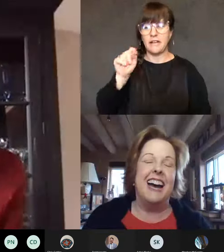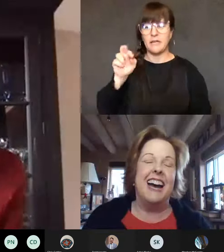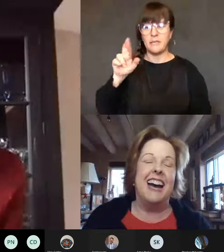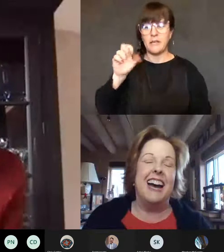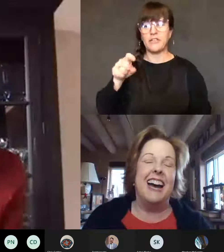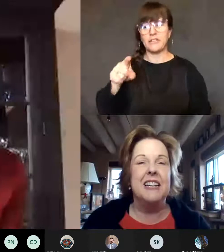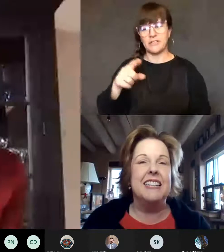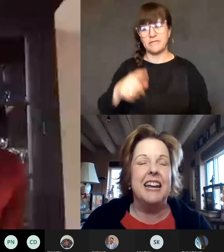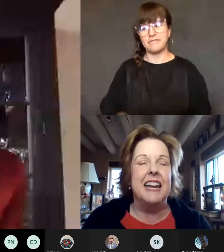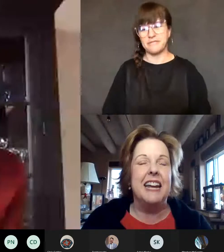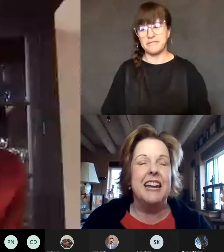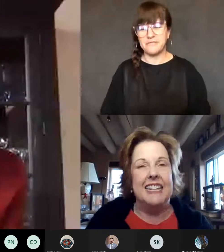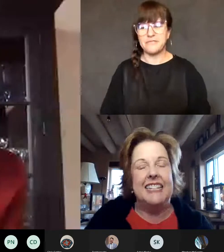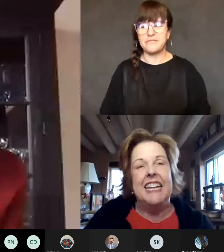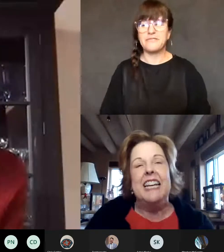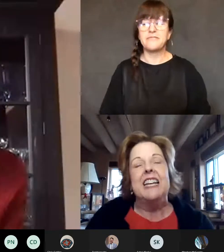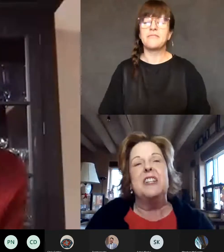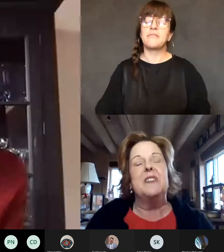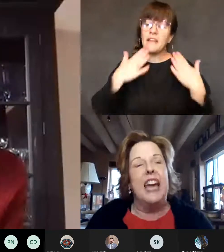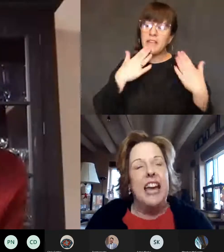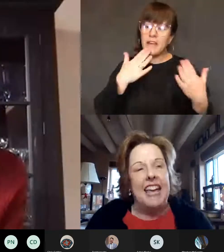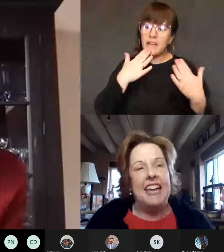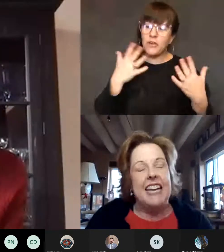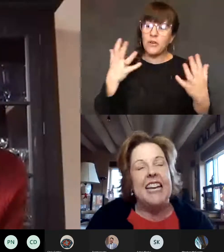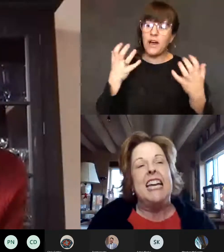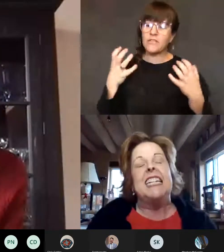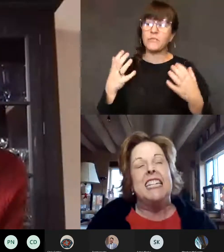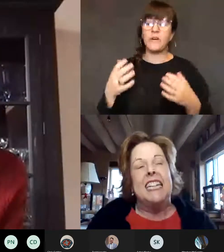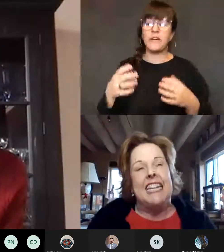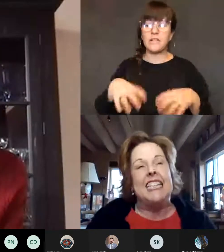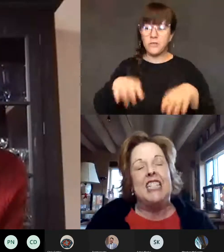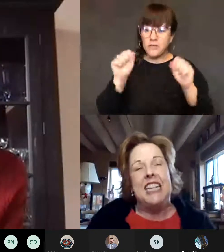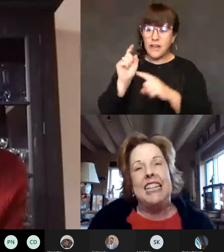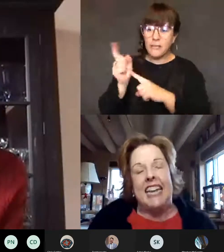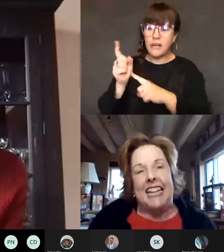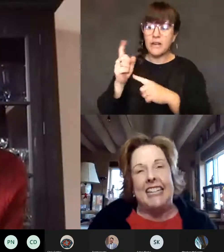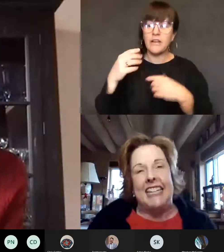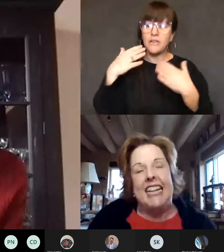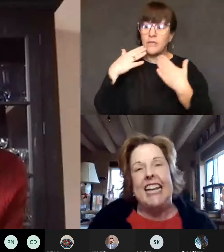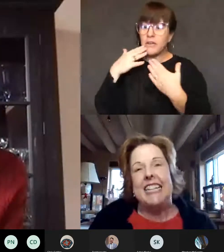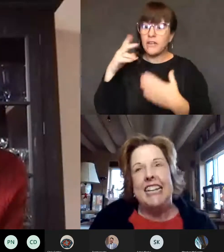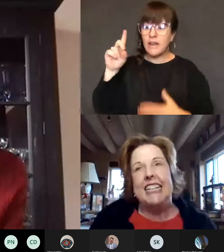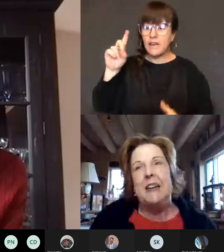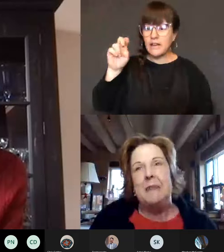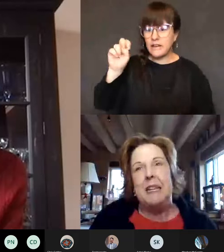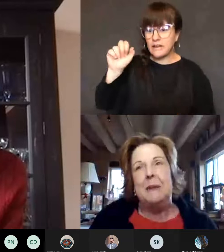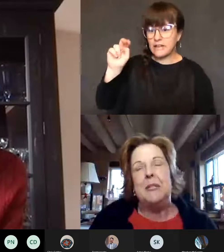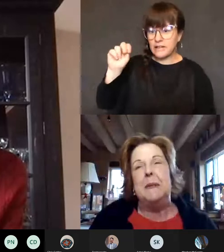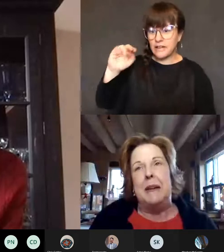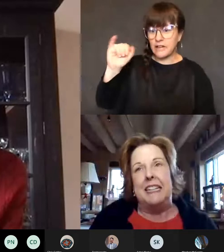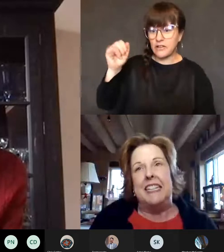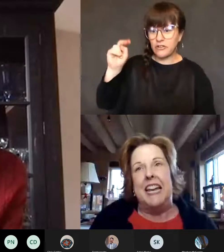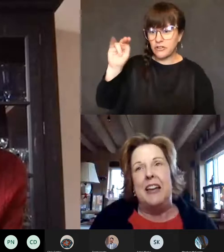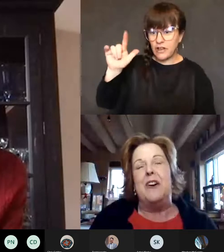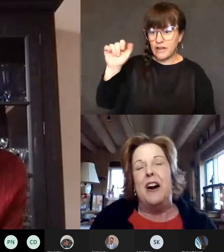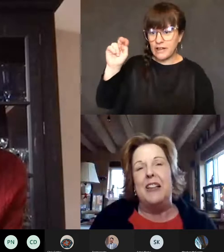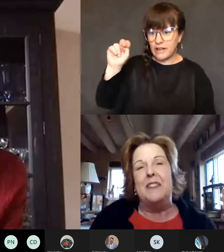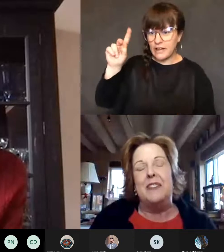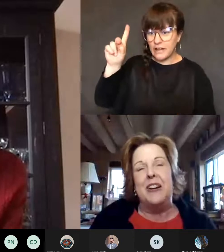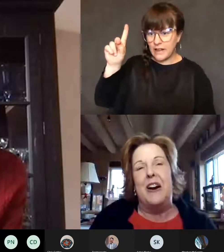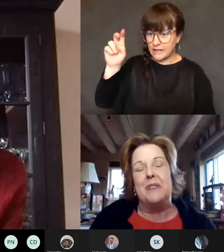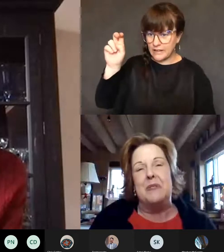Thanks, Todd. I just wanted to take a minute to thank Dean Jenny Landon and Dean Camilla